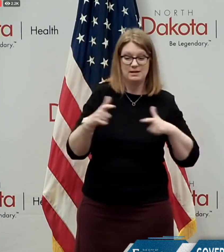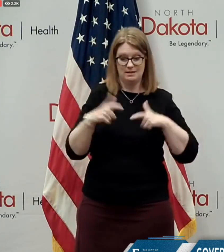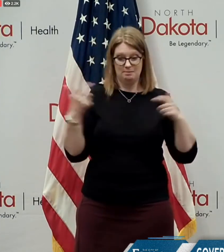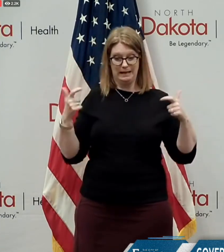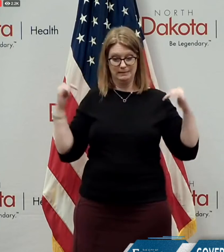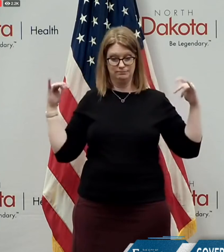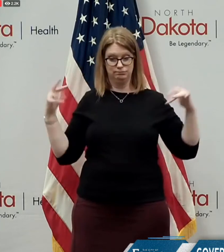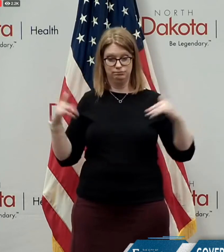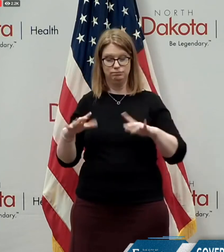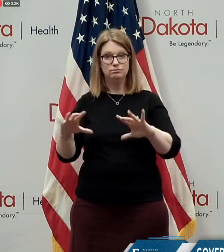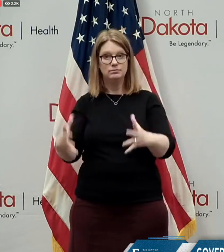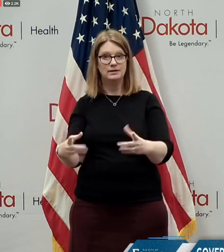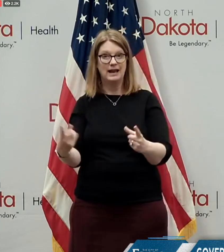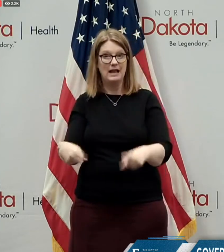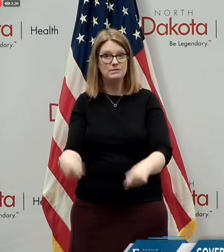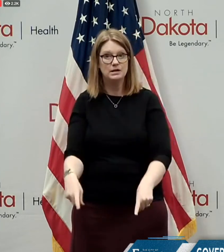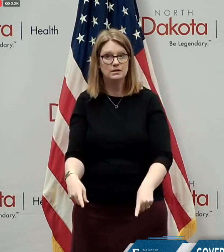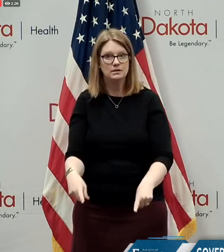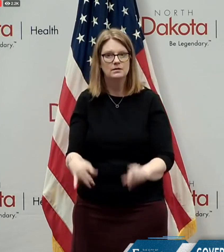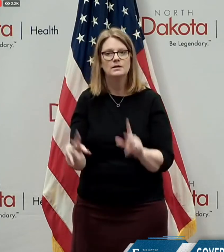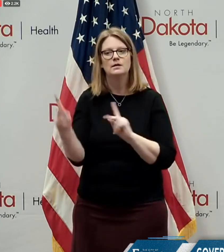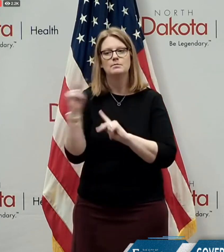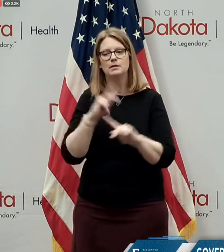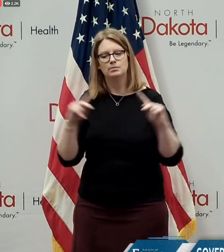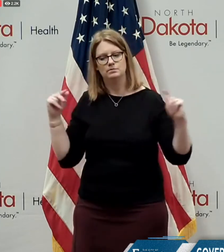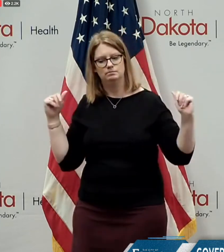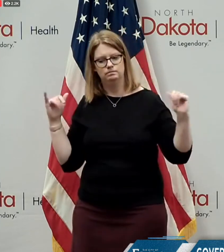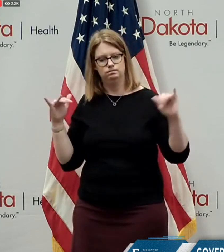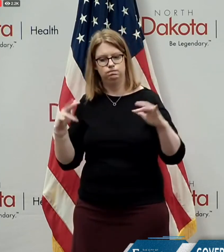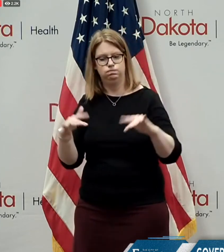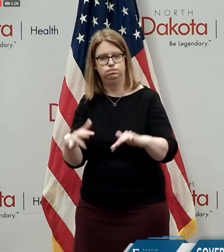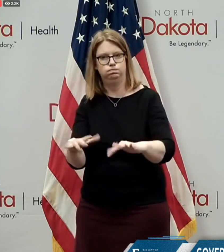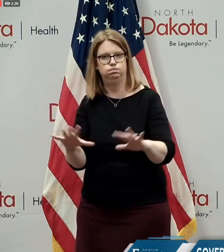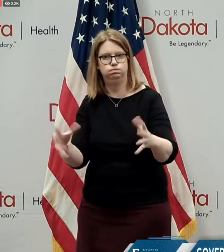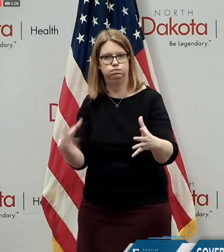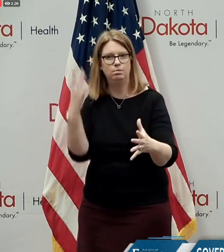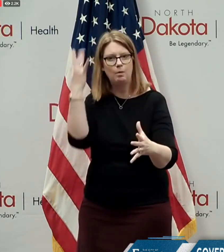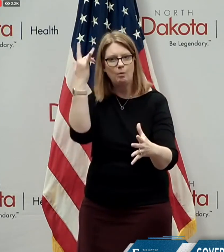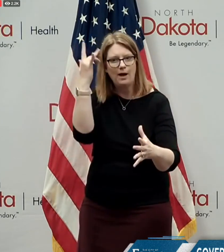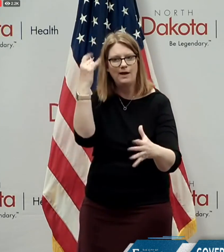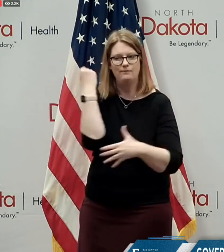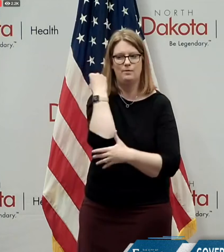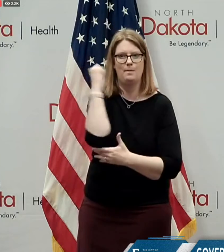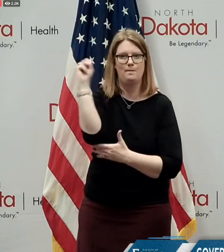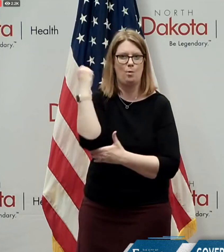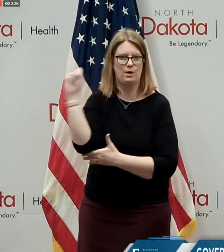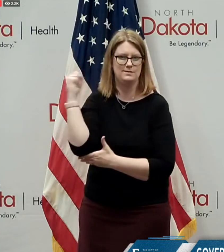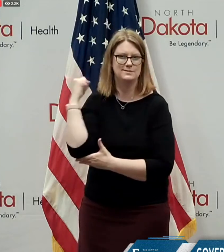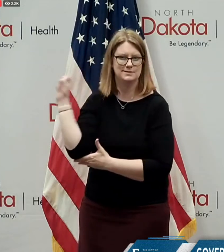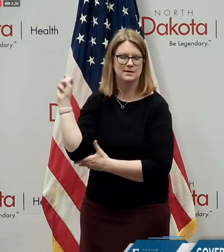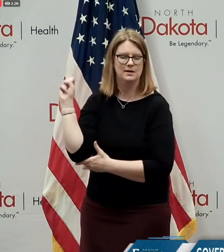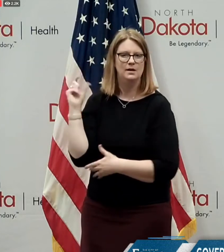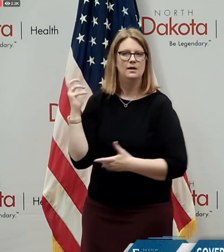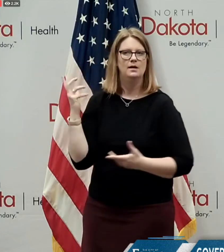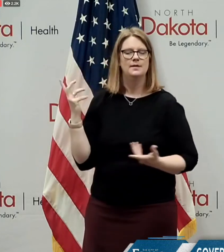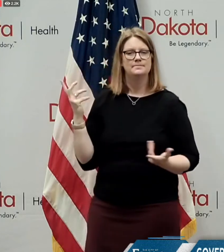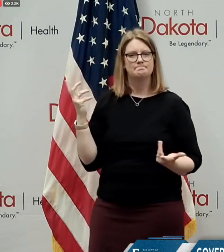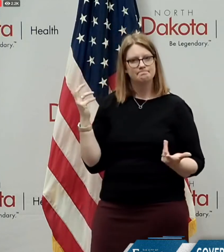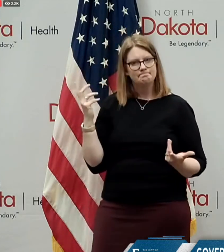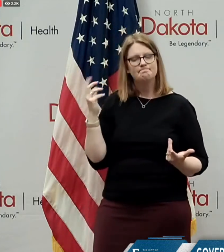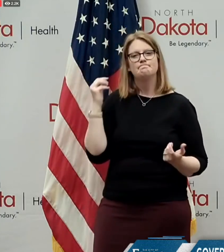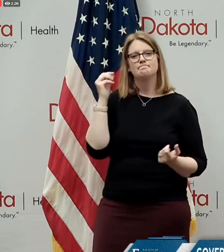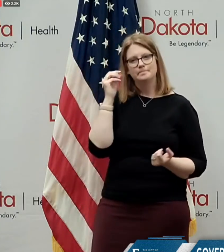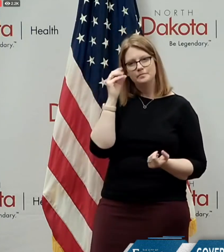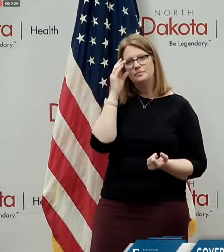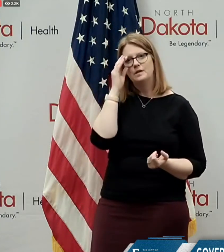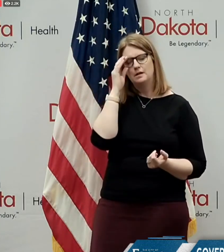gatherings that are occurring when people are gathering together, for the protests. And I think one of the